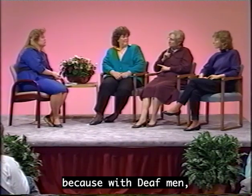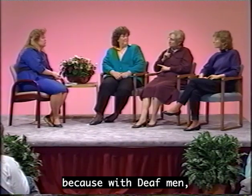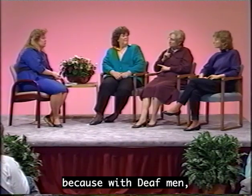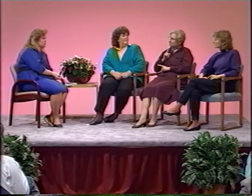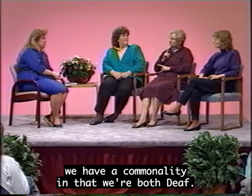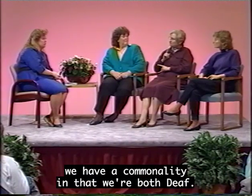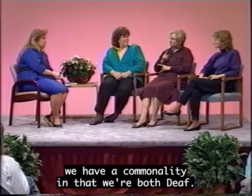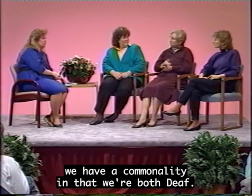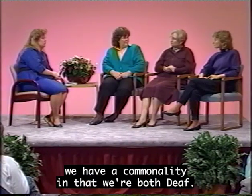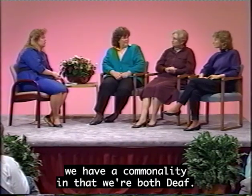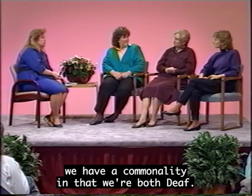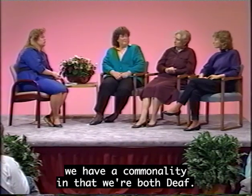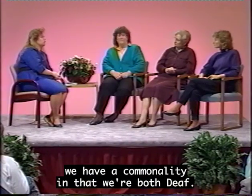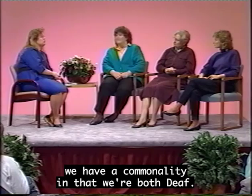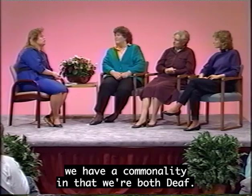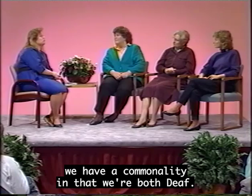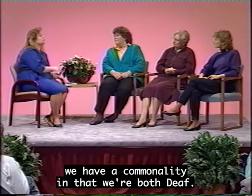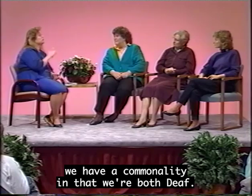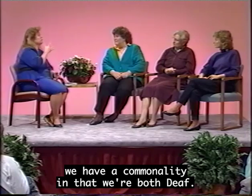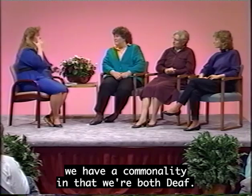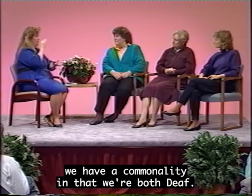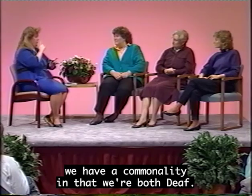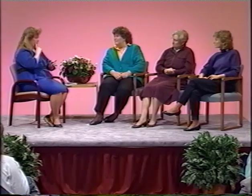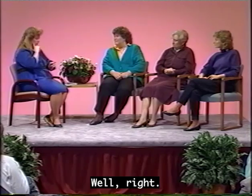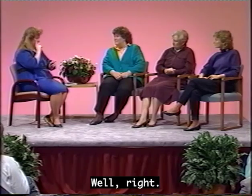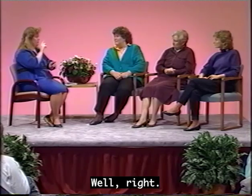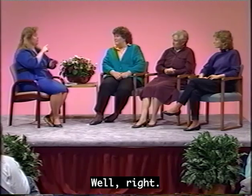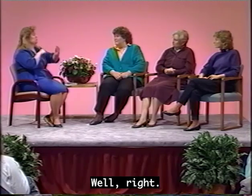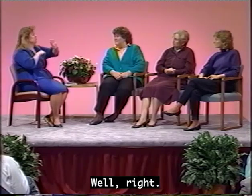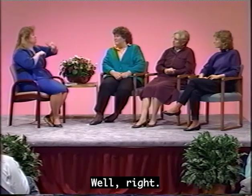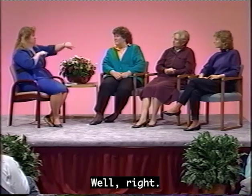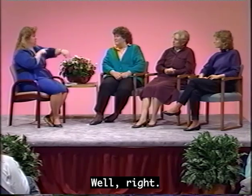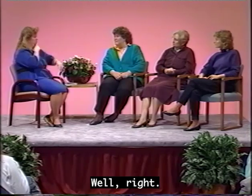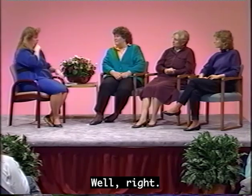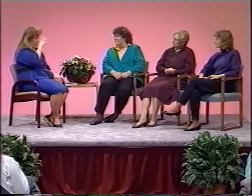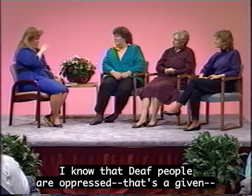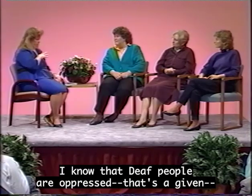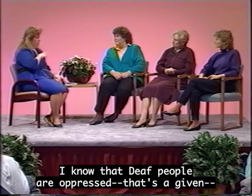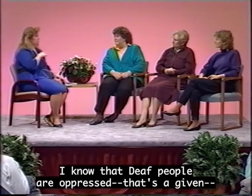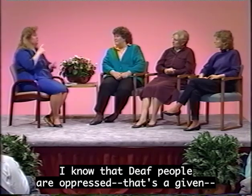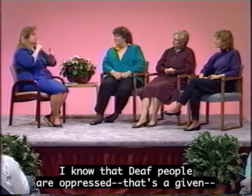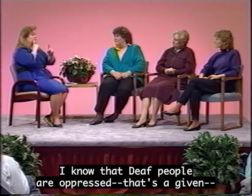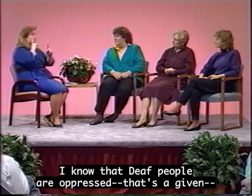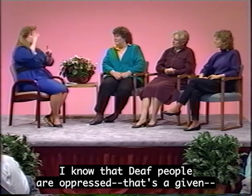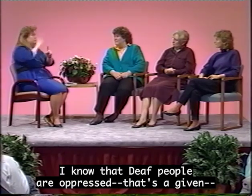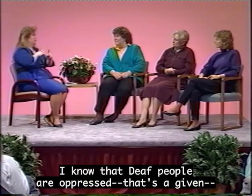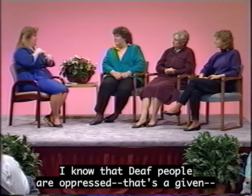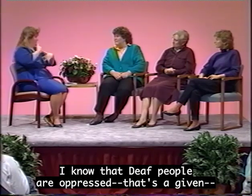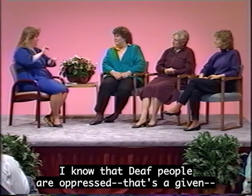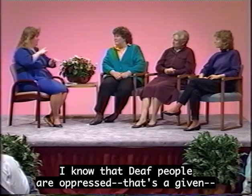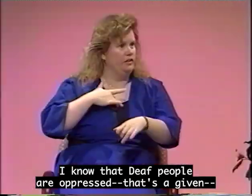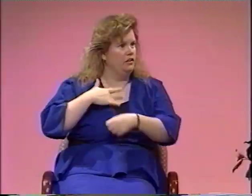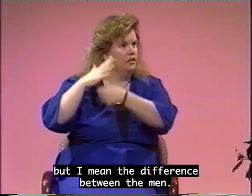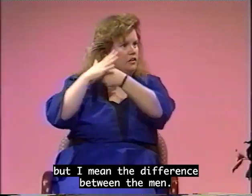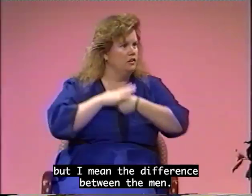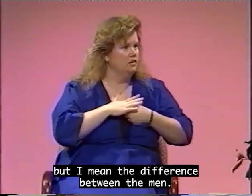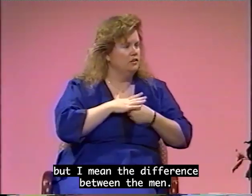we have a commonality in that we're both deaf. Well, right. I know that deaf people are oppressed. That's a given. But I mean the